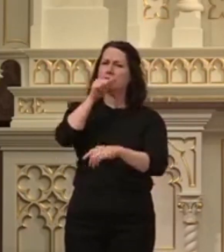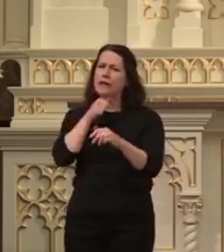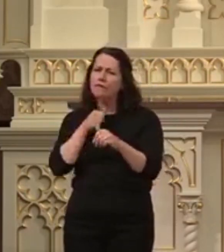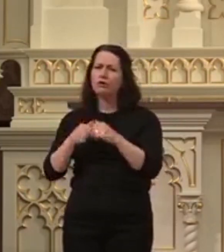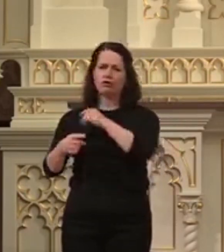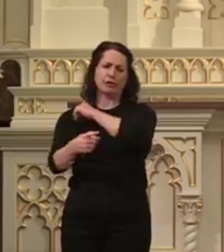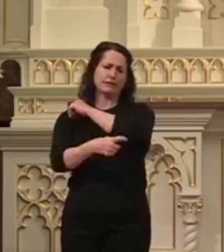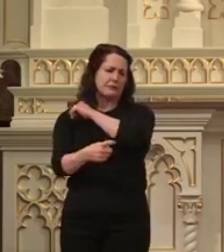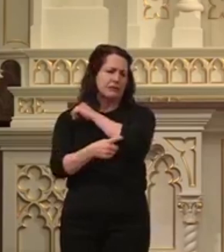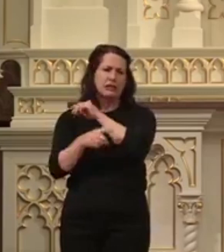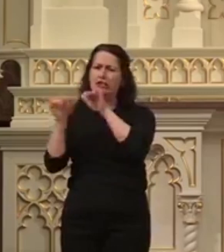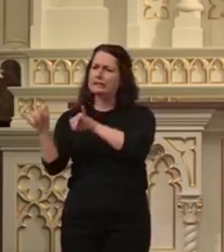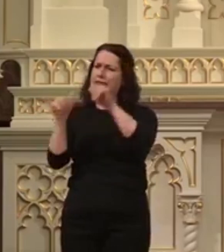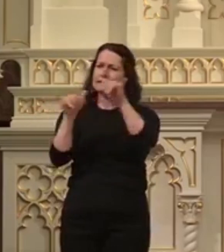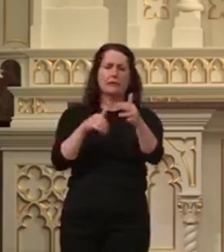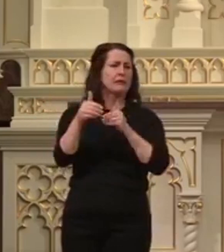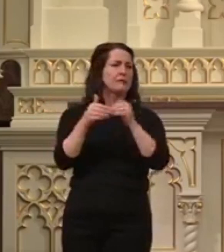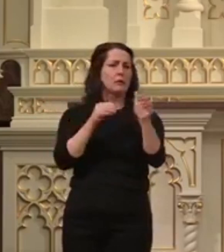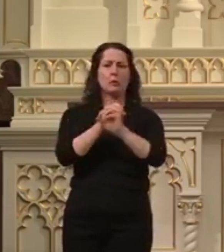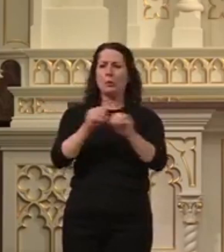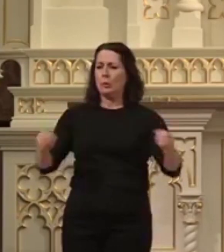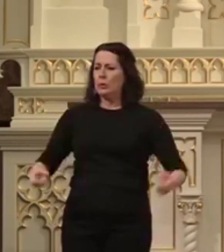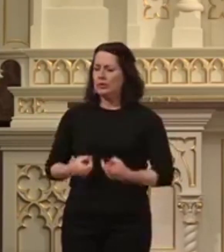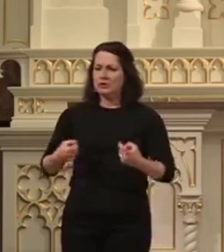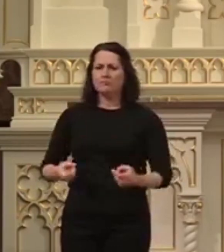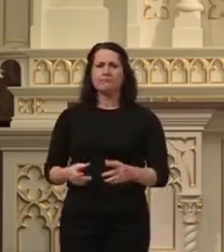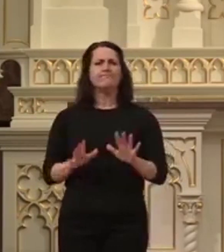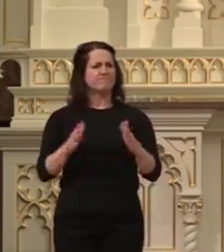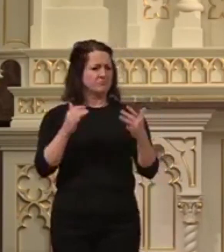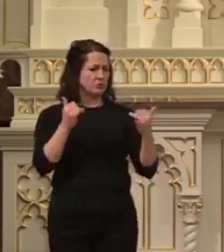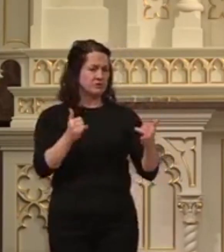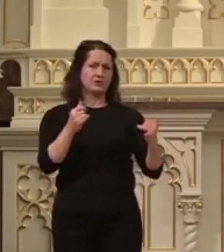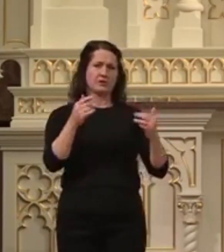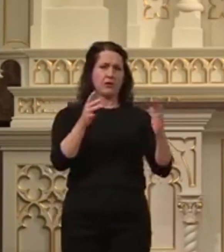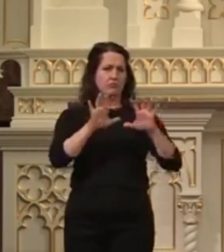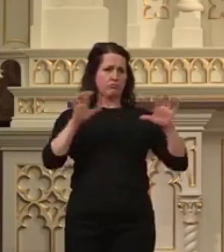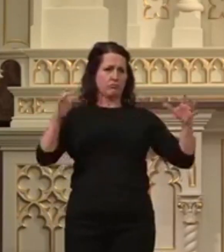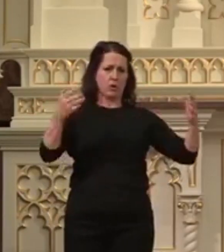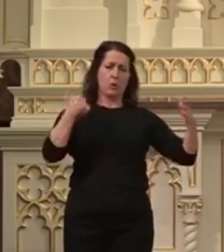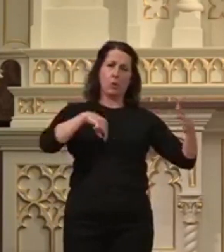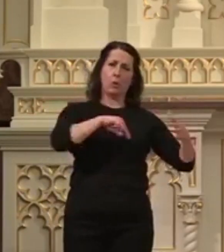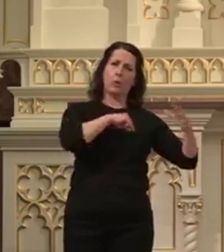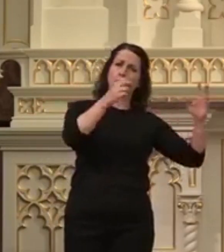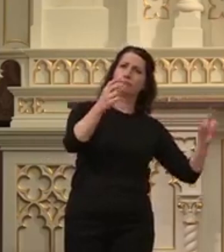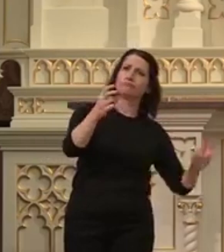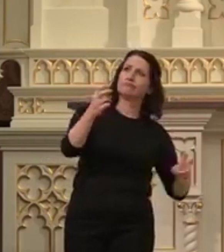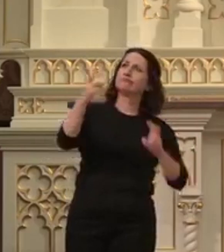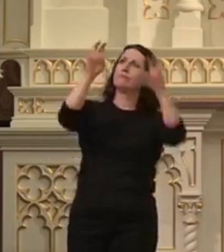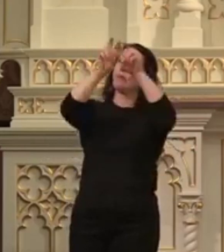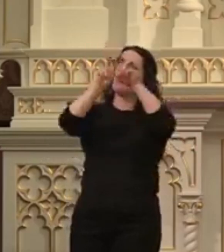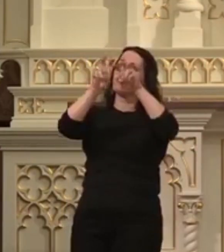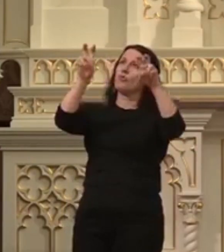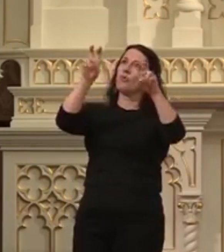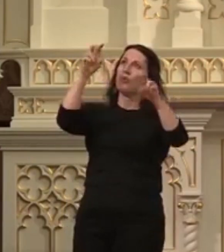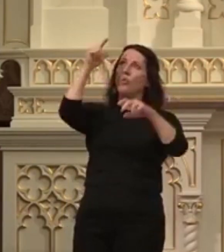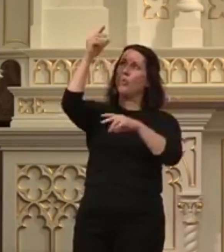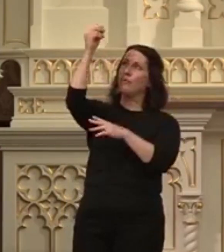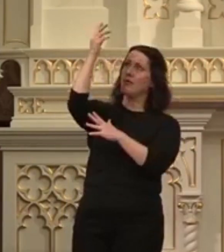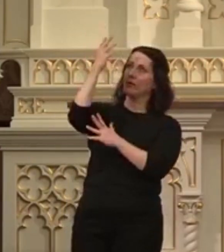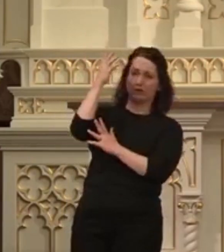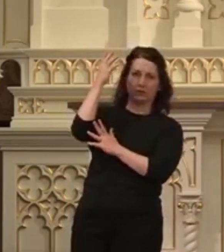So let us confidently approach the throne of grace to receive mercy and to find